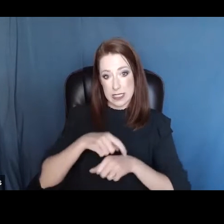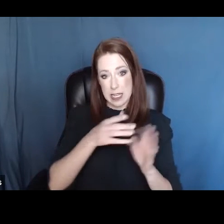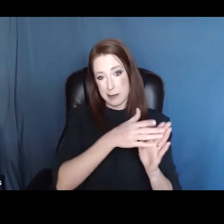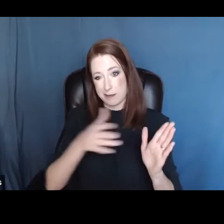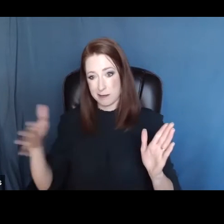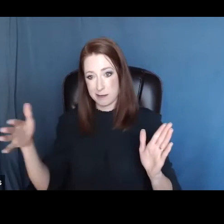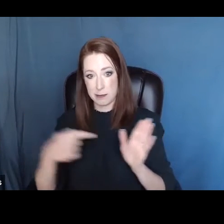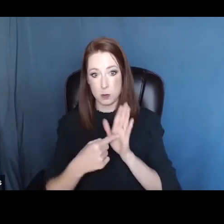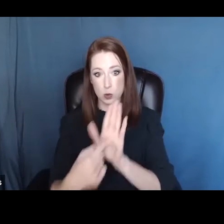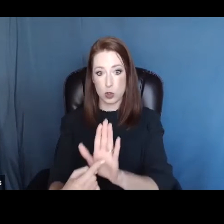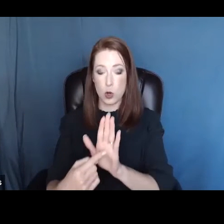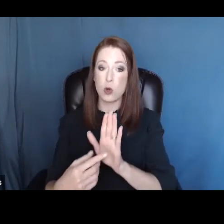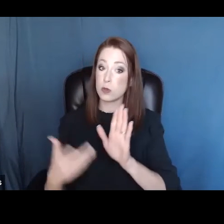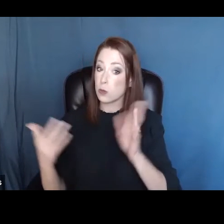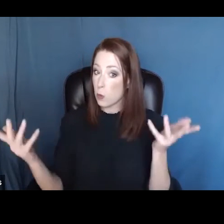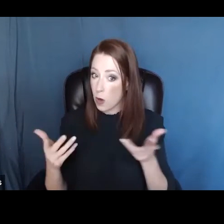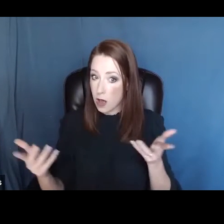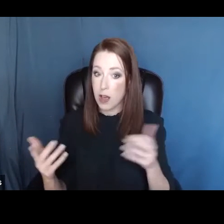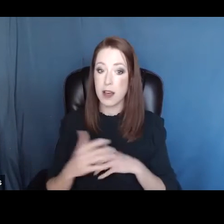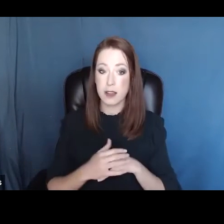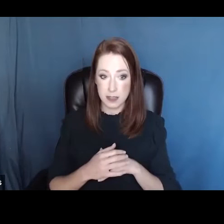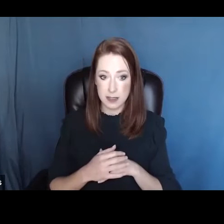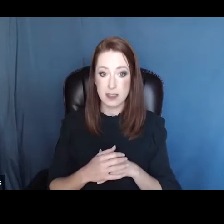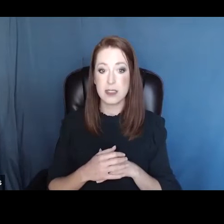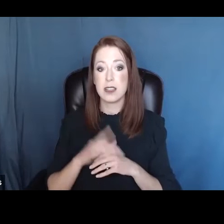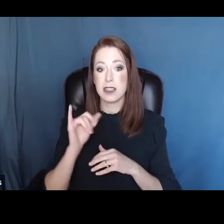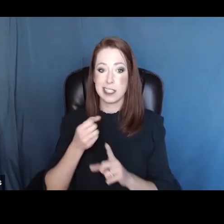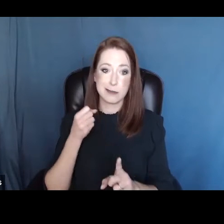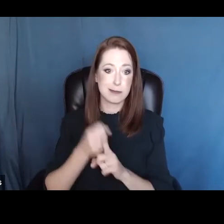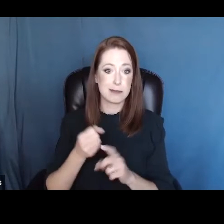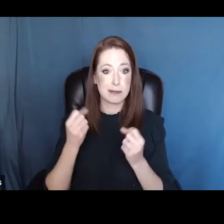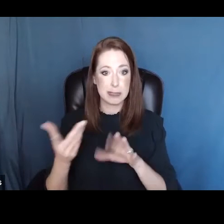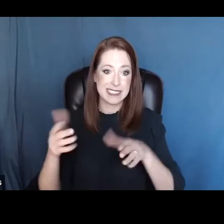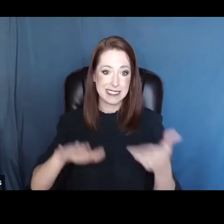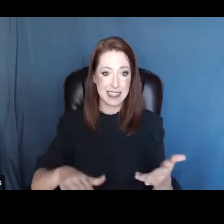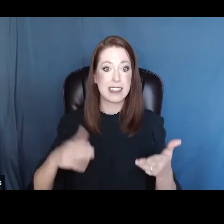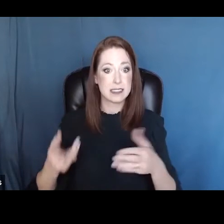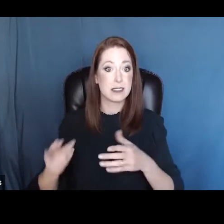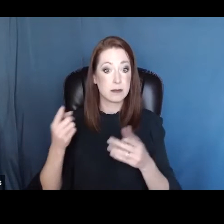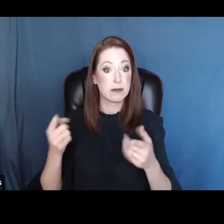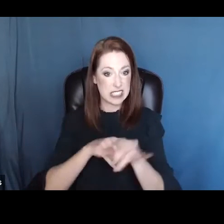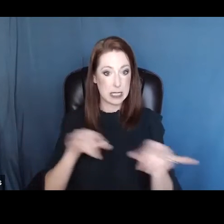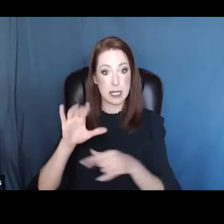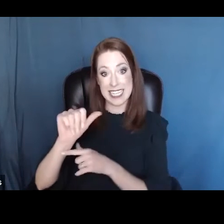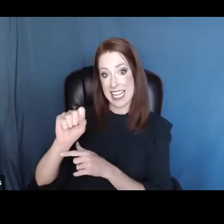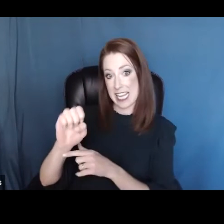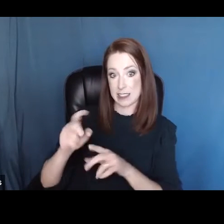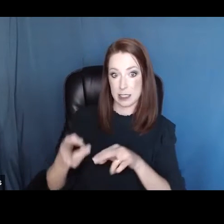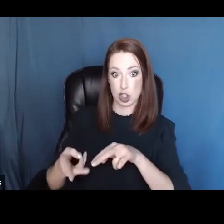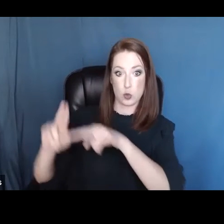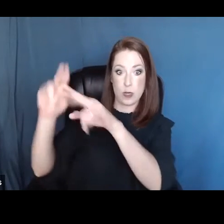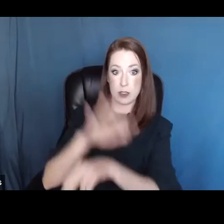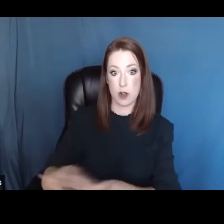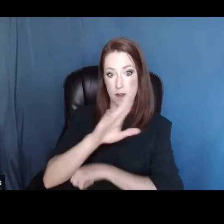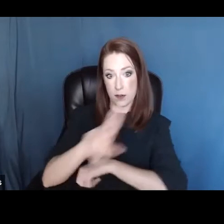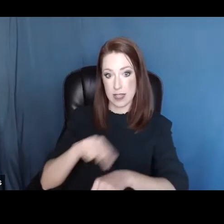to illustrate the effect that maybe the Delta variant was having in CMS nursing facilities as cases increased throughout the nation. We can move on to